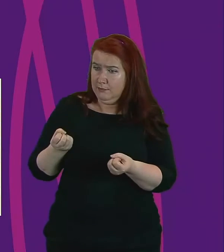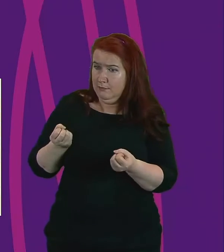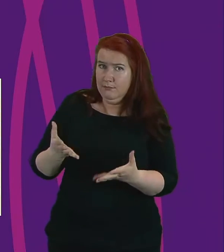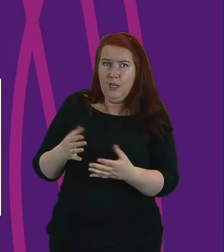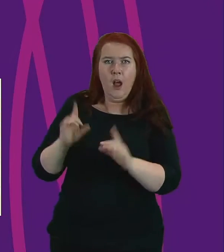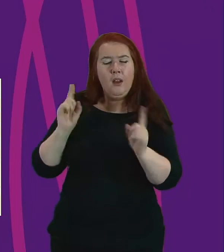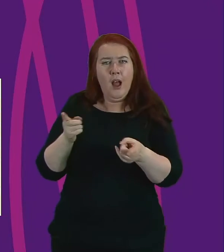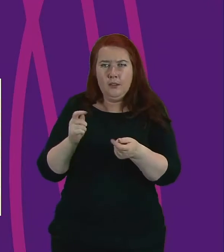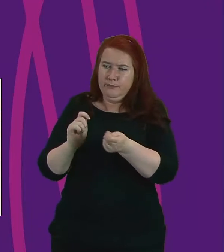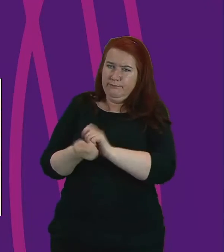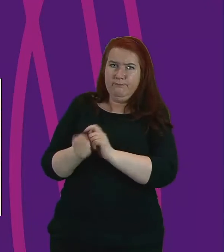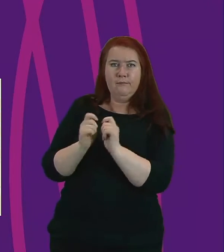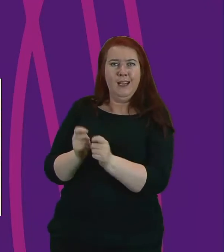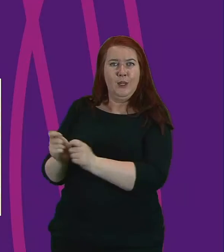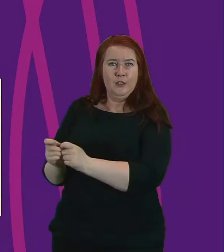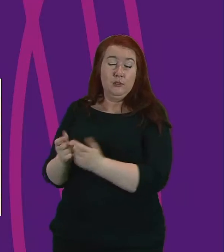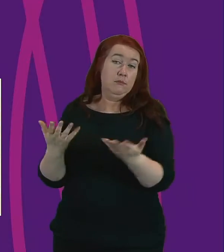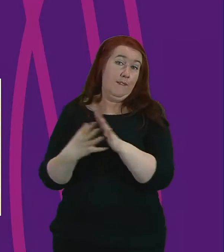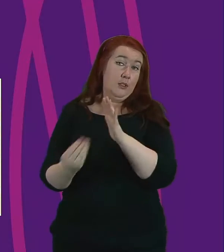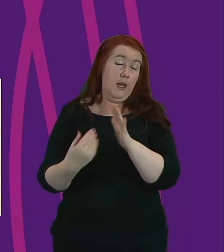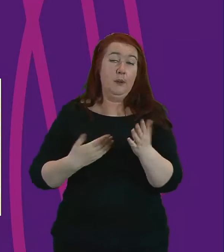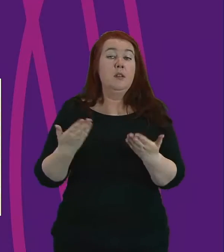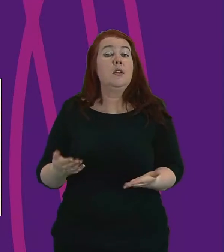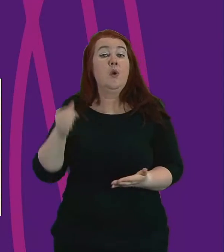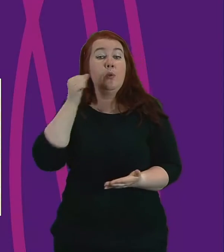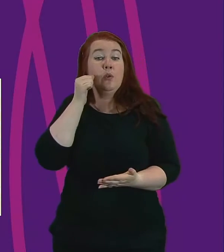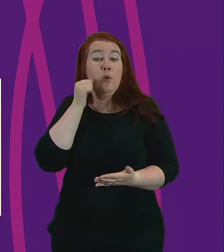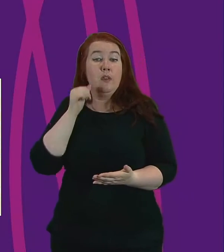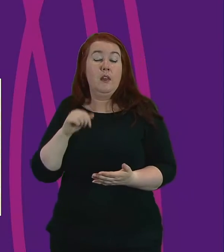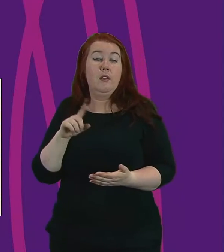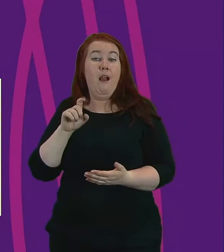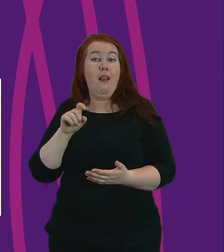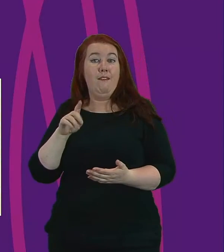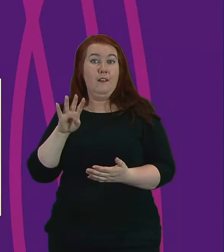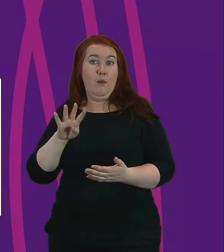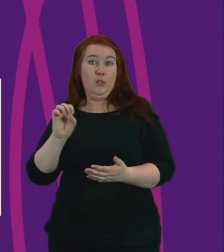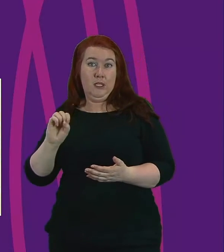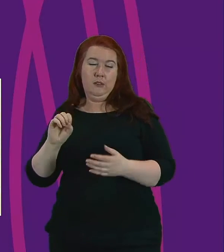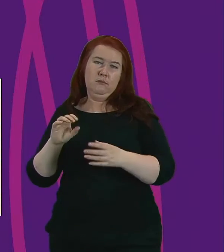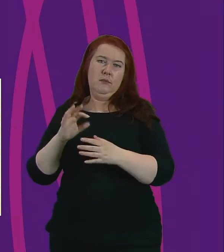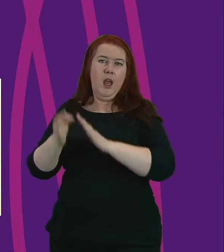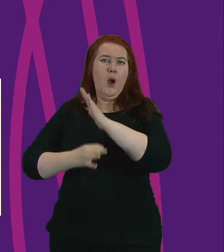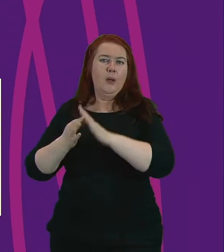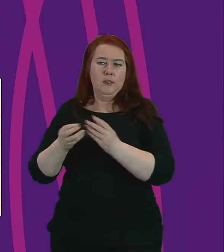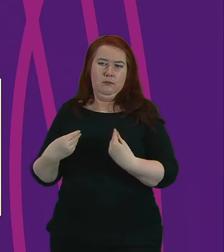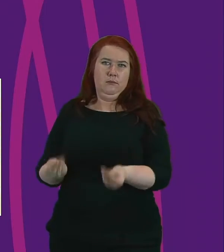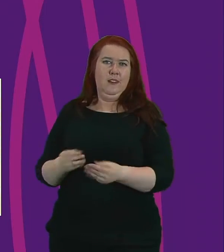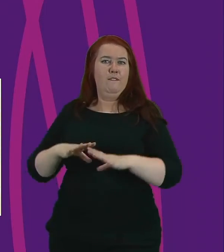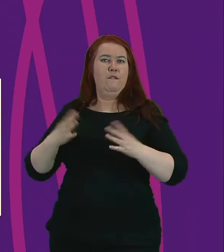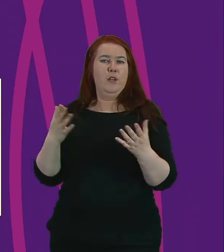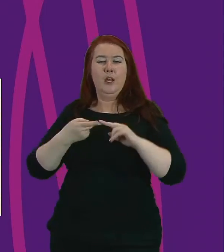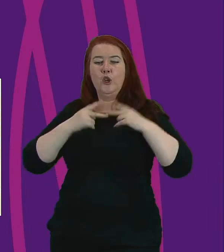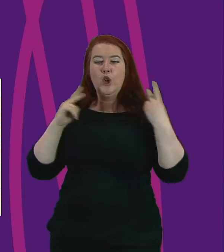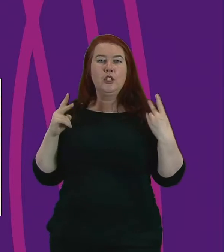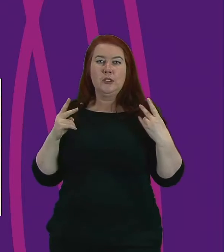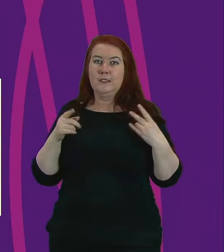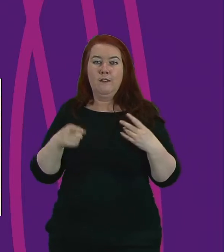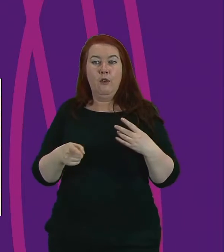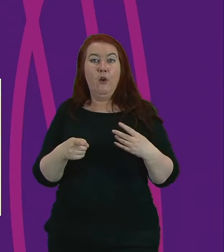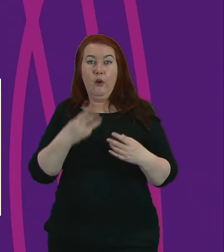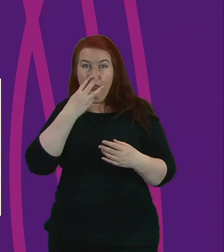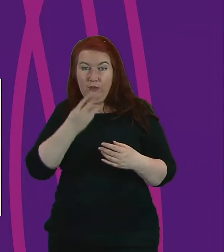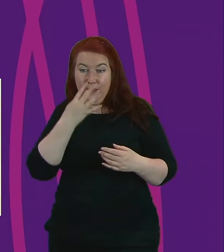reallocation. For example, we now know that the 1140 hours free nursery care for 3- and 4-year-olds will not be delivered in the current financial